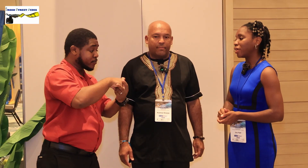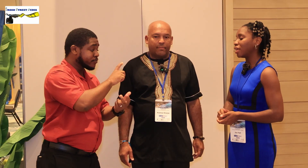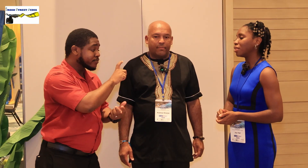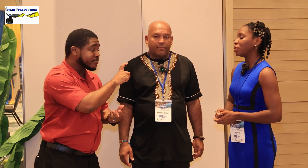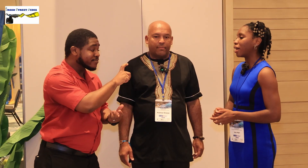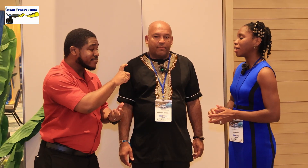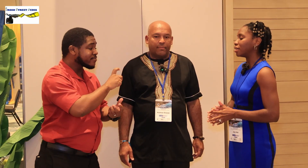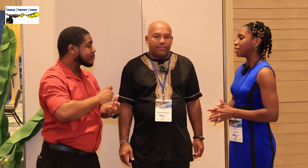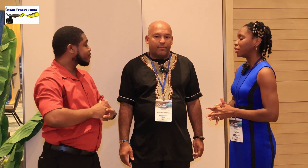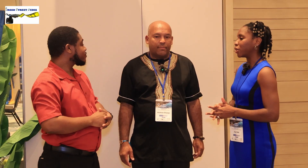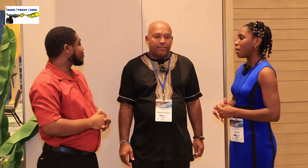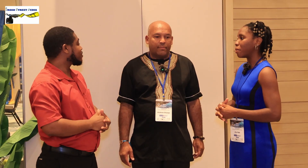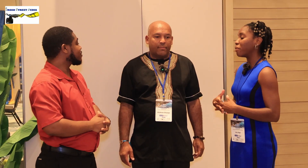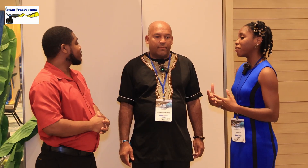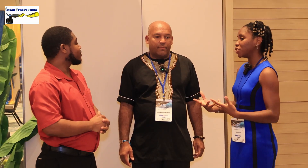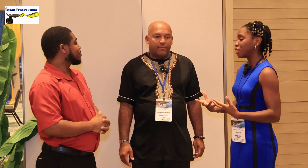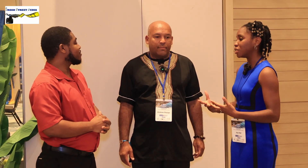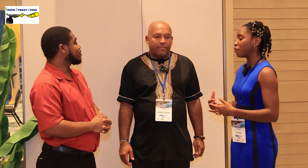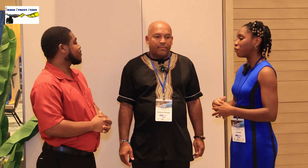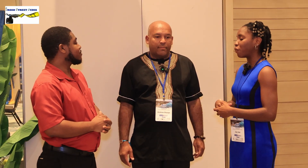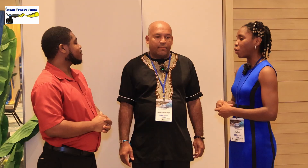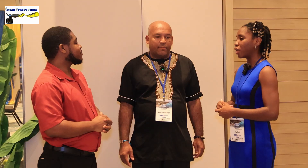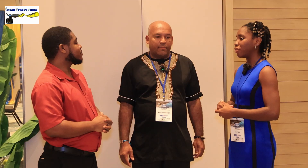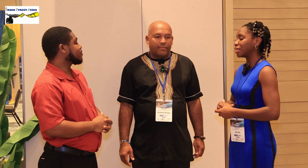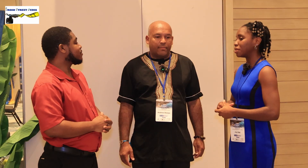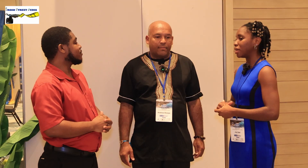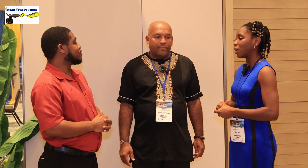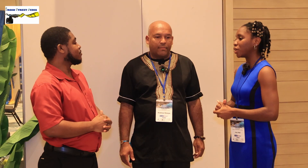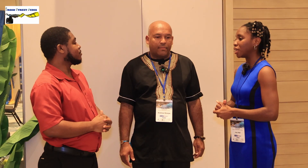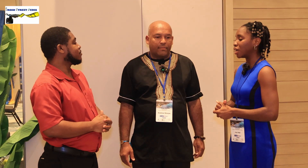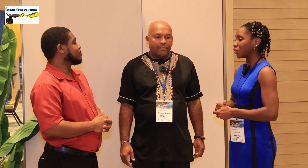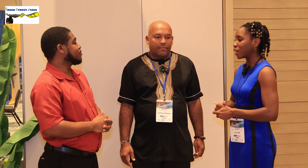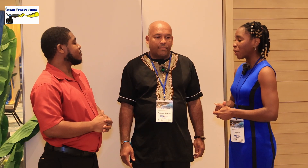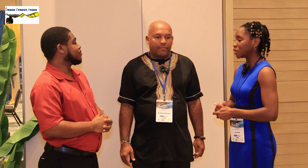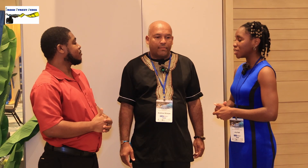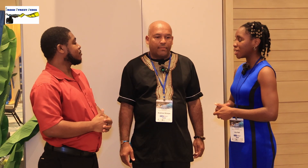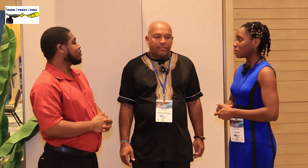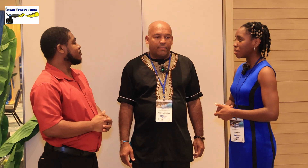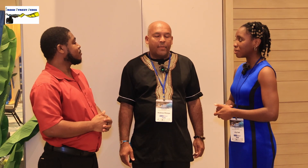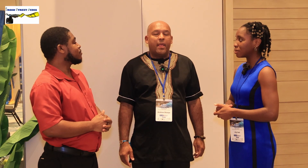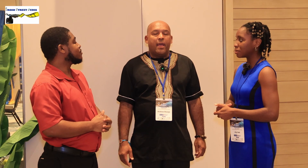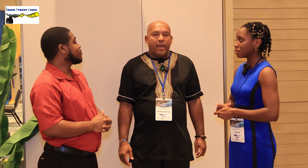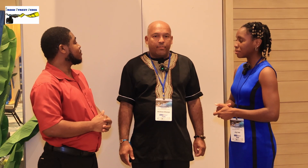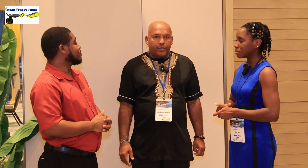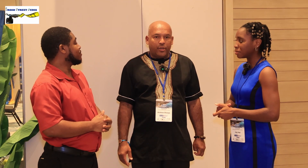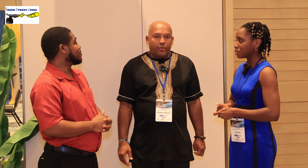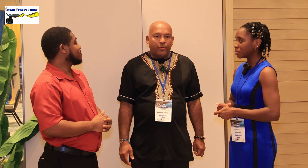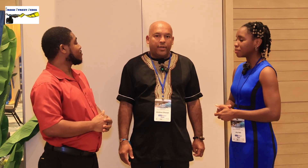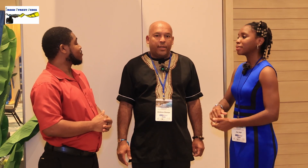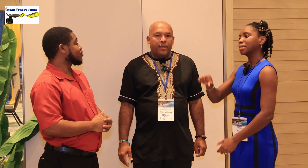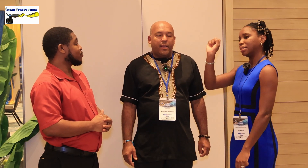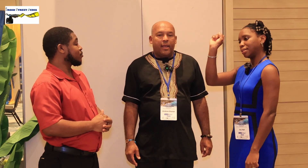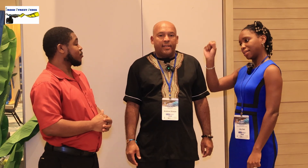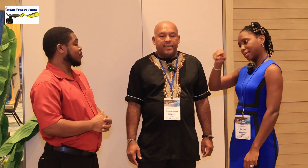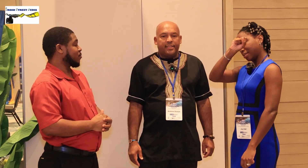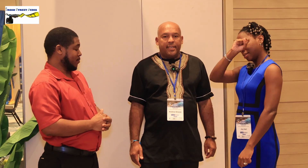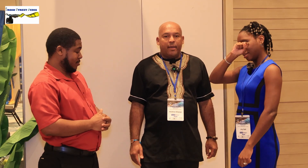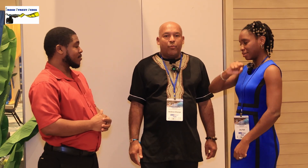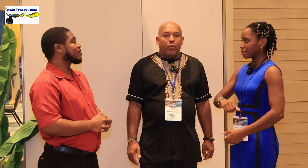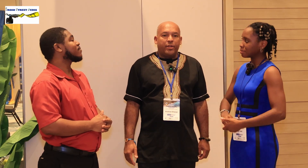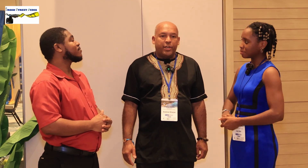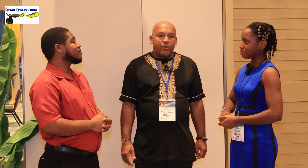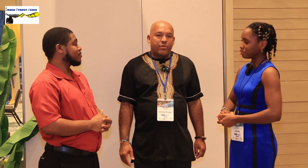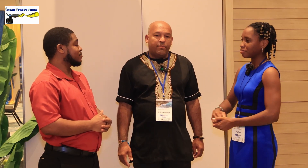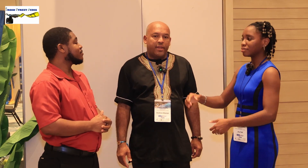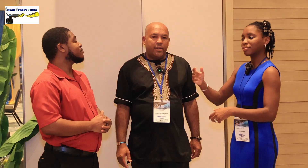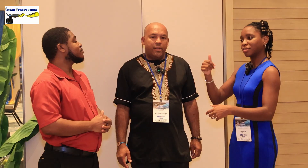Do you think that there can be provisions for this to be held in other languages as well? Absolutely. As I say,